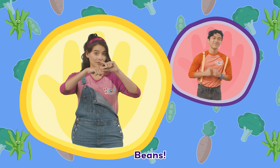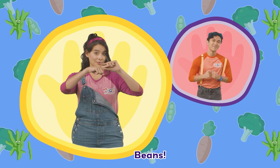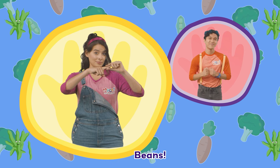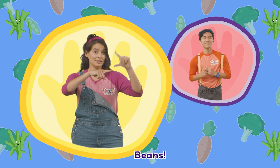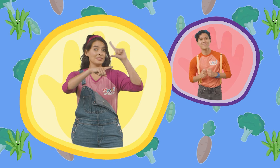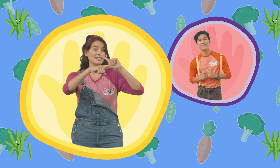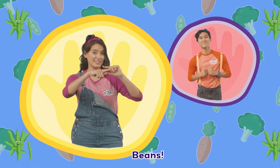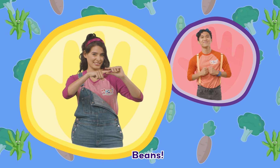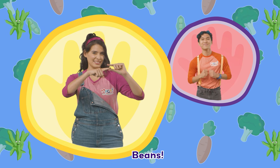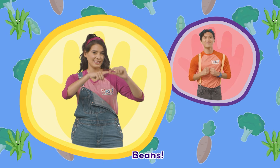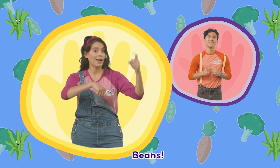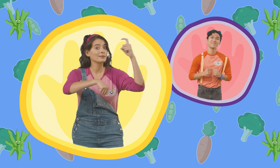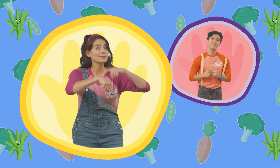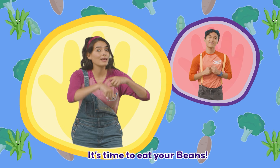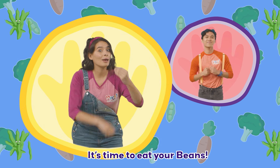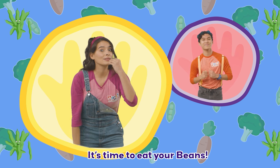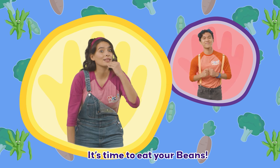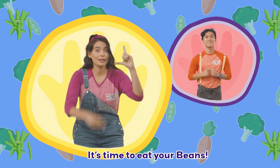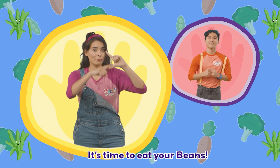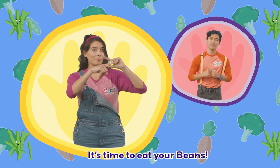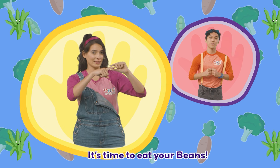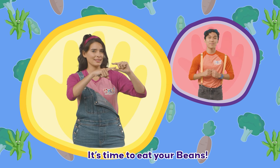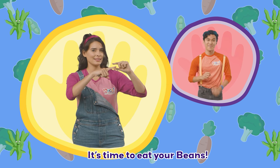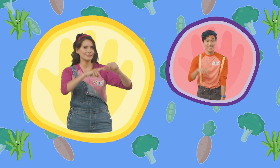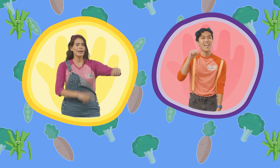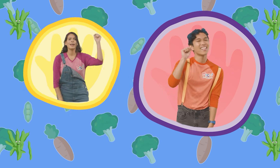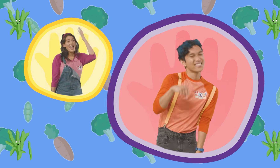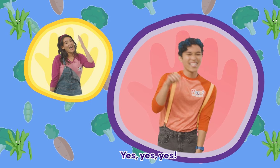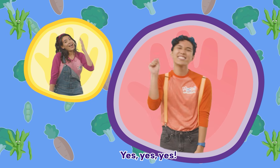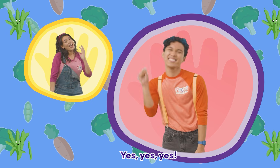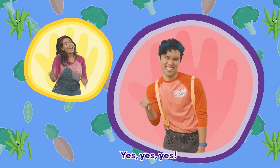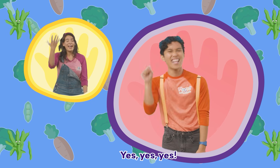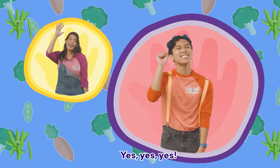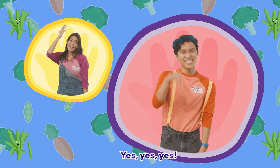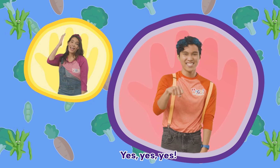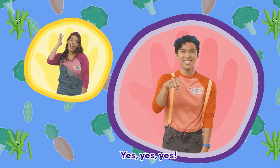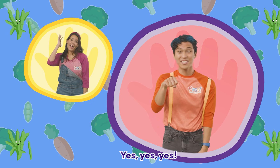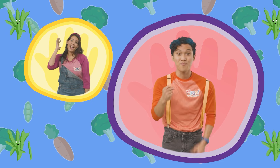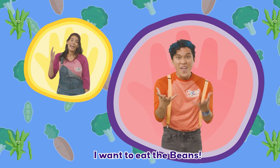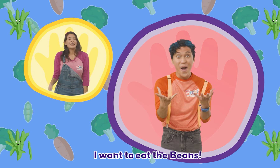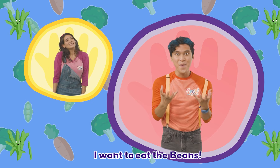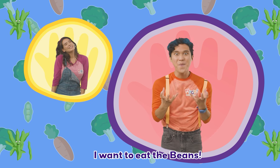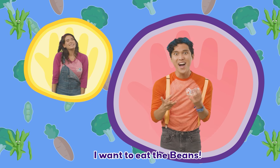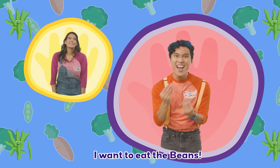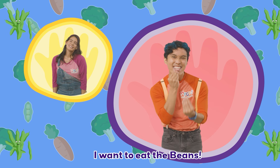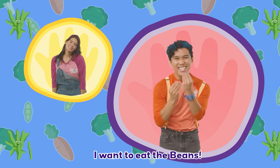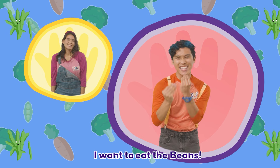Beans, it's time to eat your beans. Yes, yes, yes! I want to eat